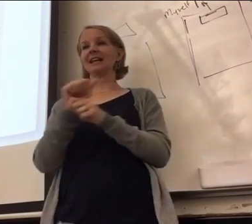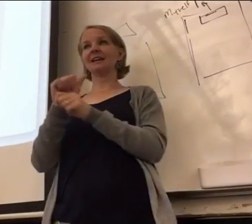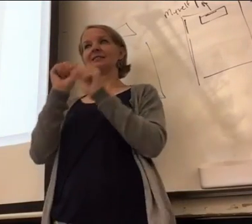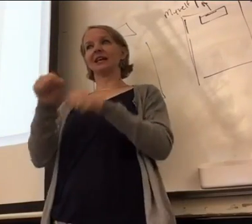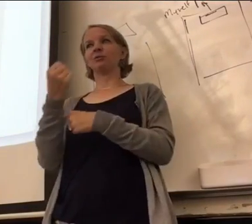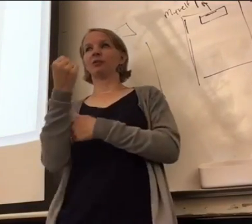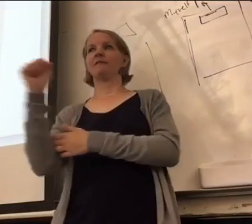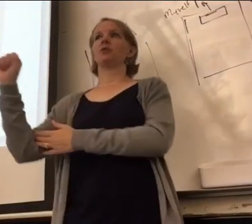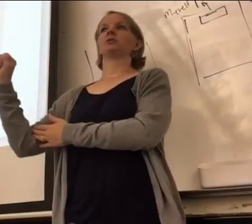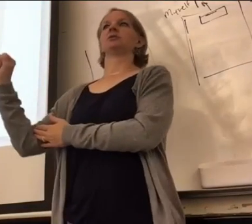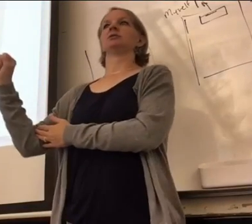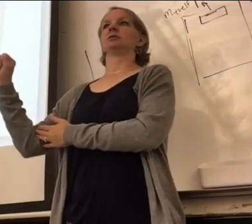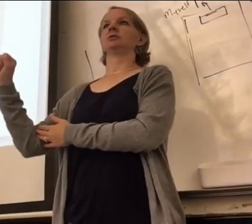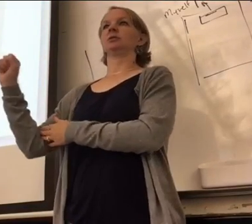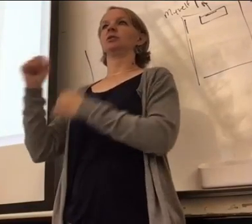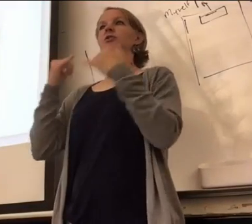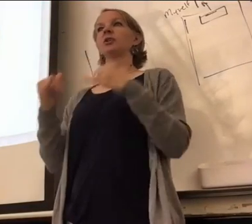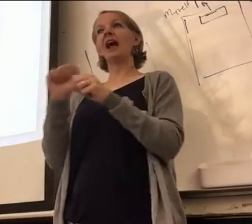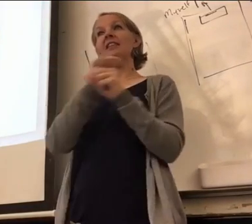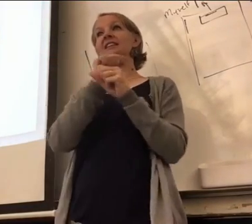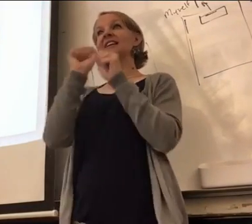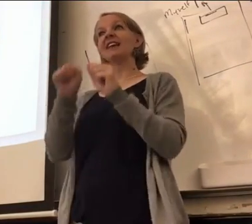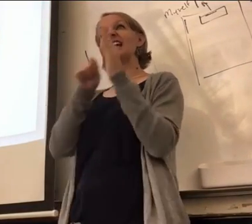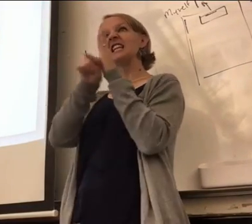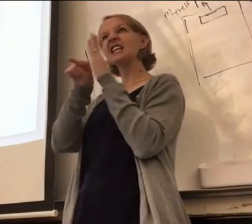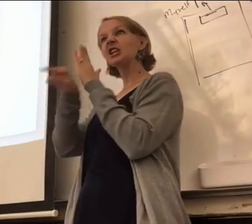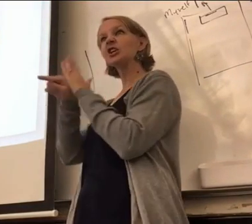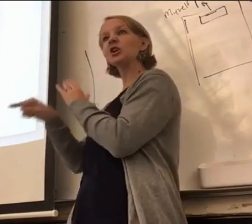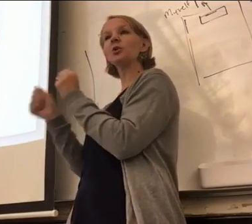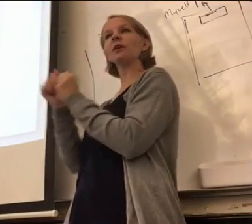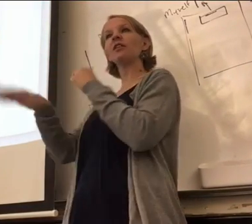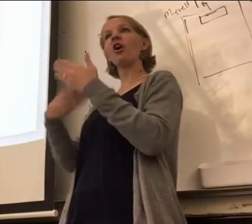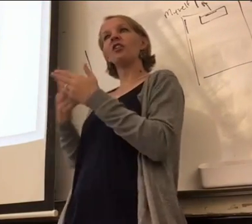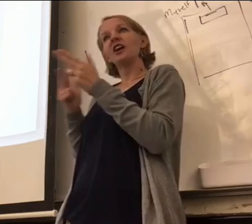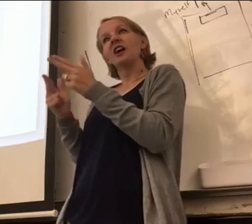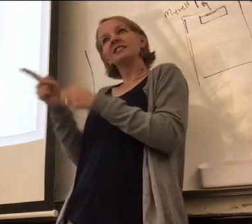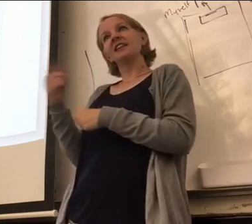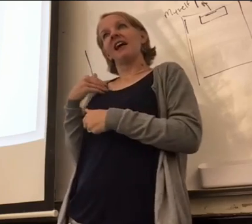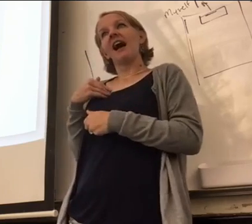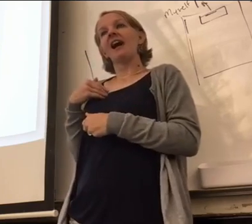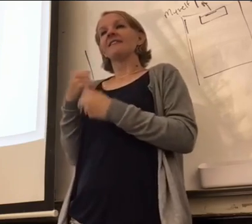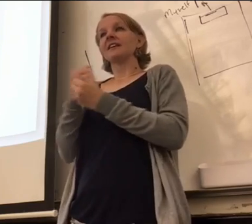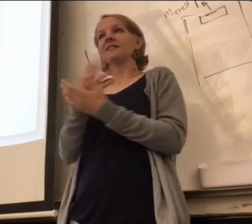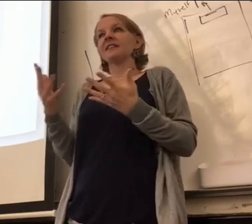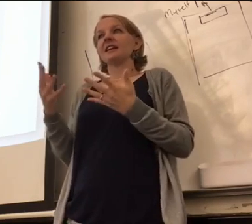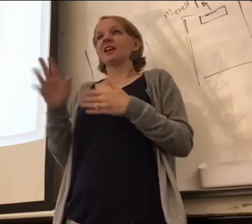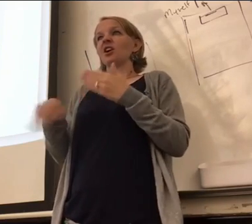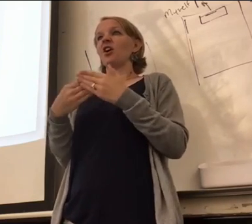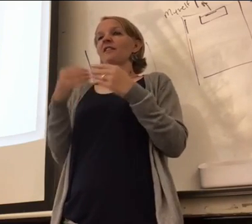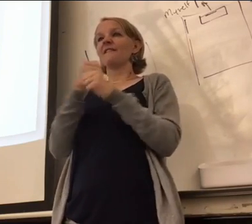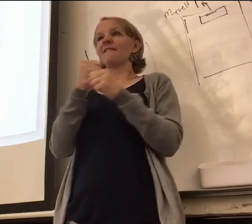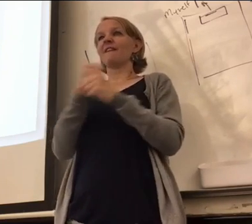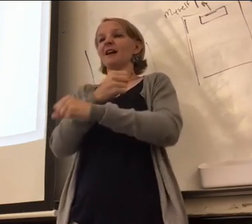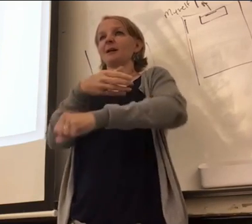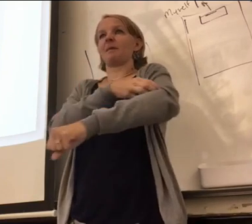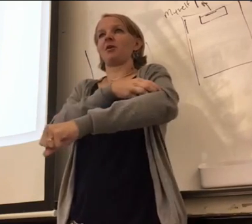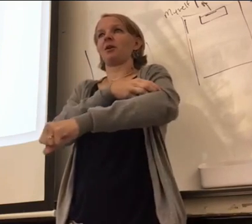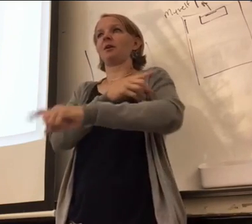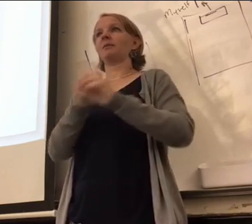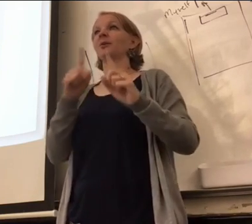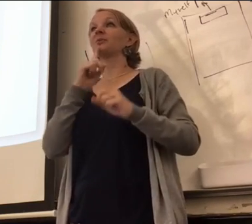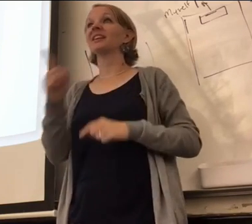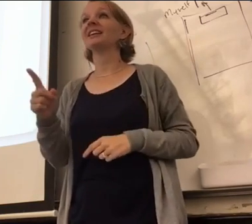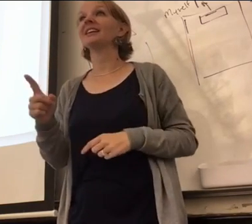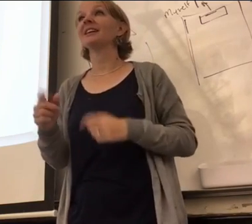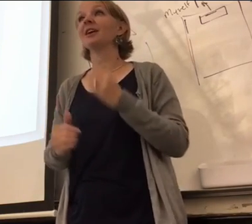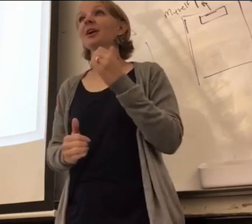to revolt. They are now going to be able to kill you with all the massive amounts of guns that they have and the massive amounts of fighting power, right? Reality is that